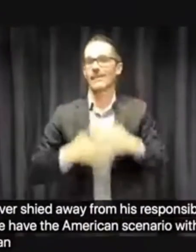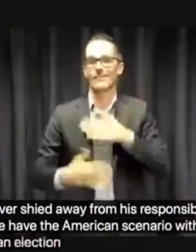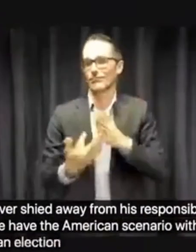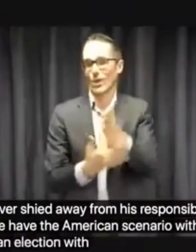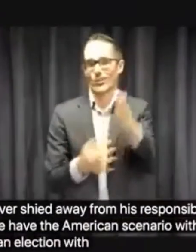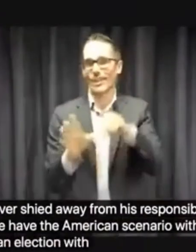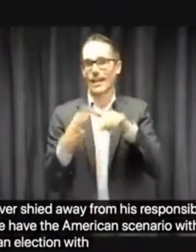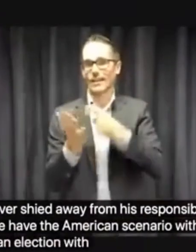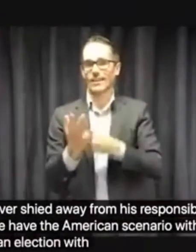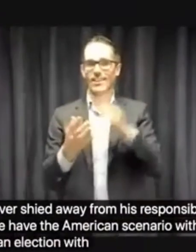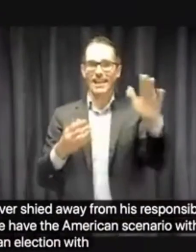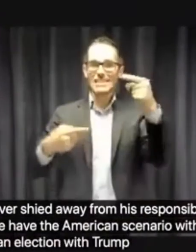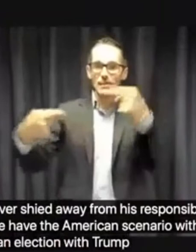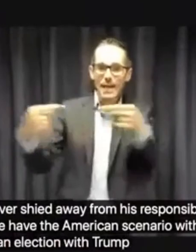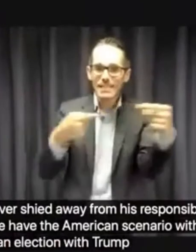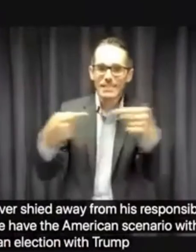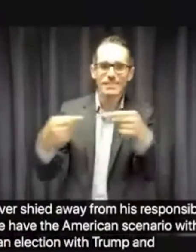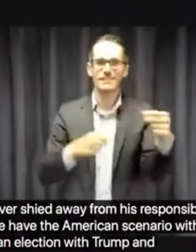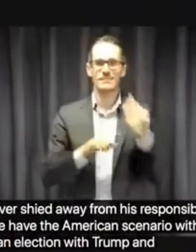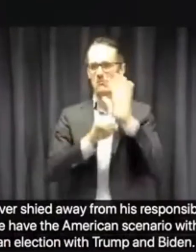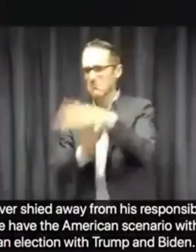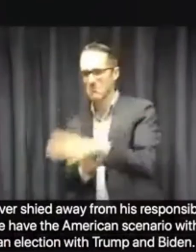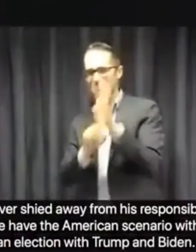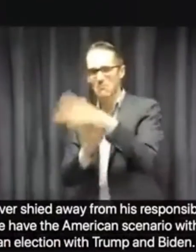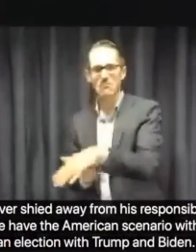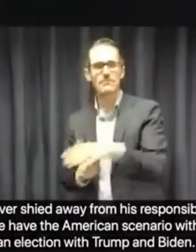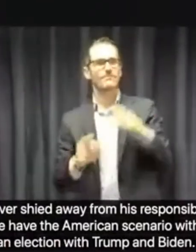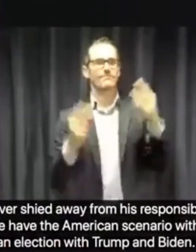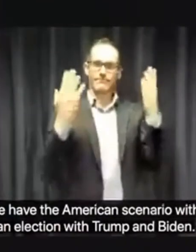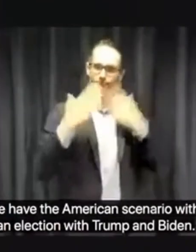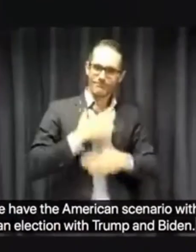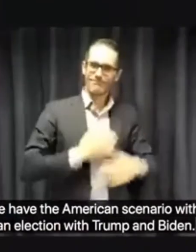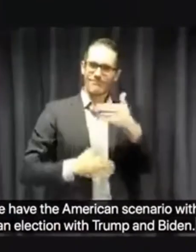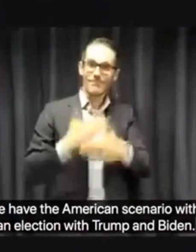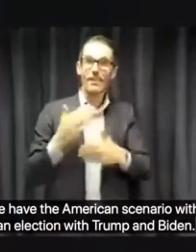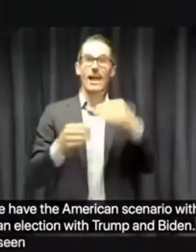Leadership, and we've seen the behaviour that's occurred throughout the year, throughout the debates,